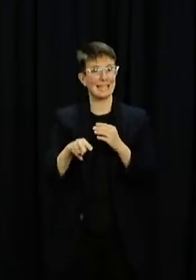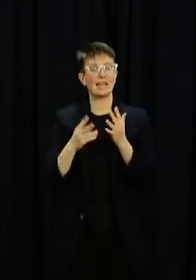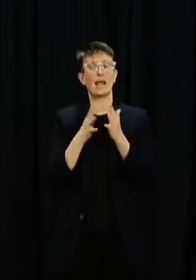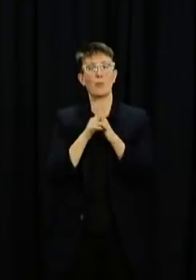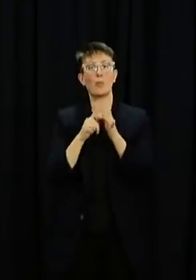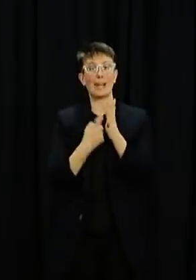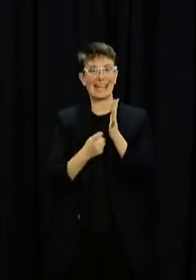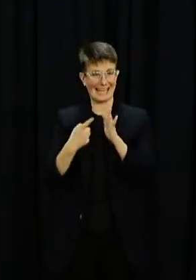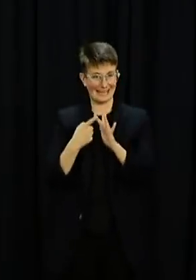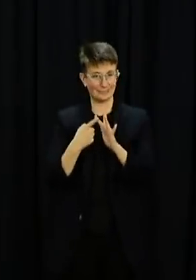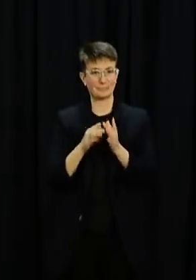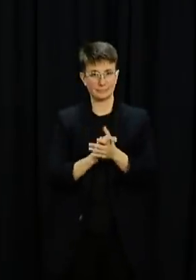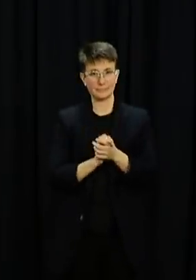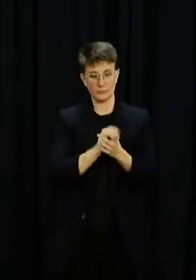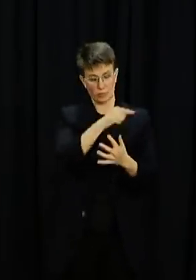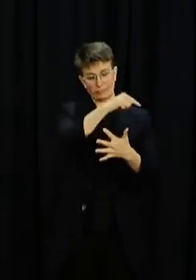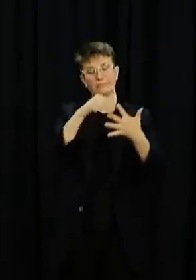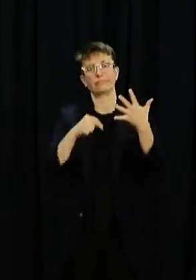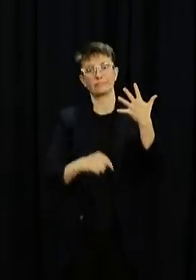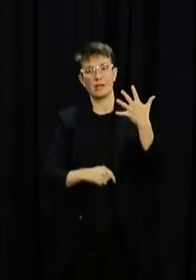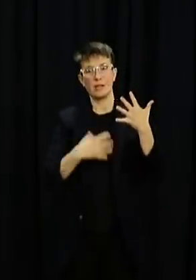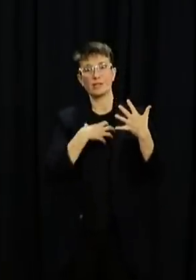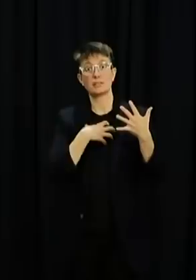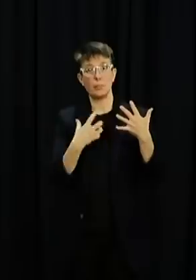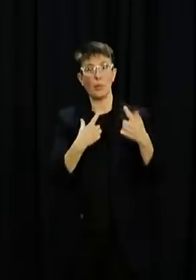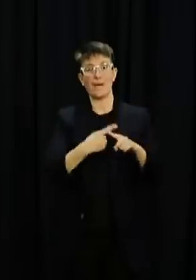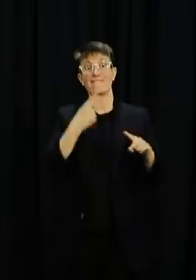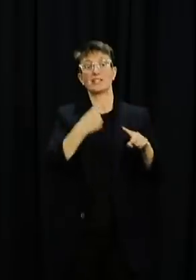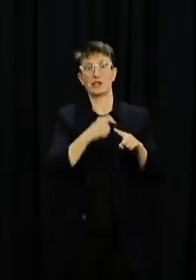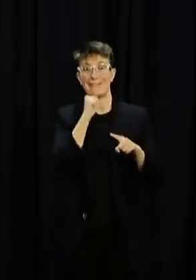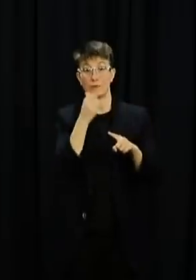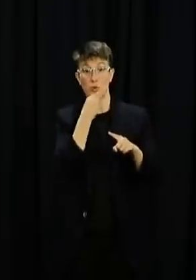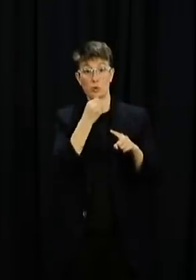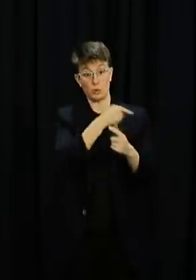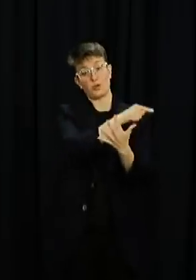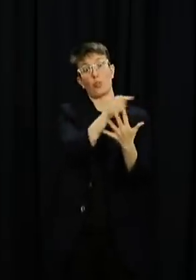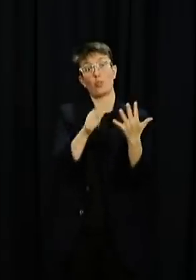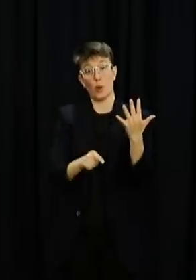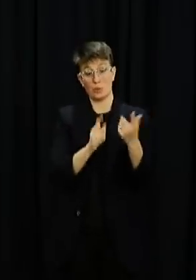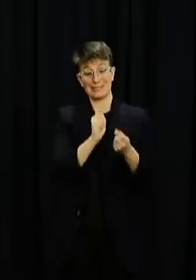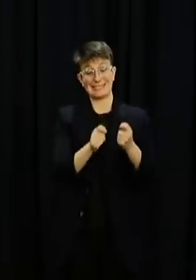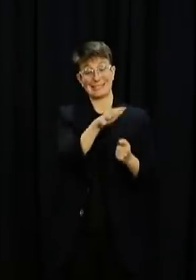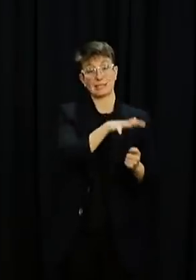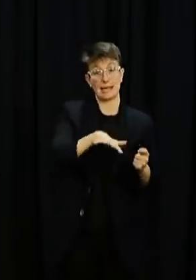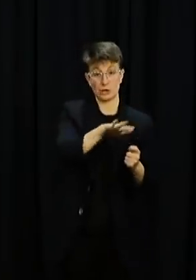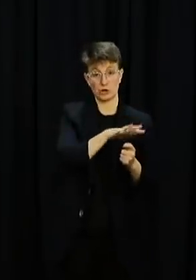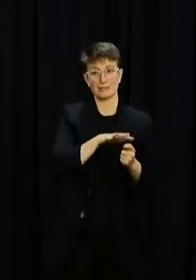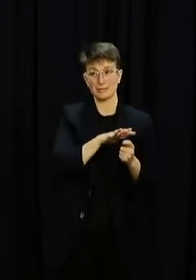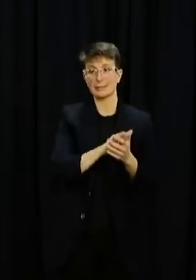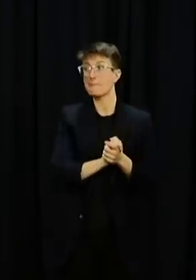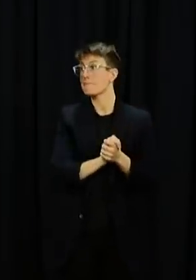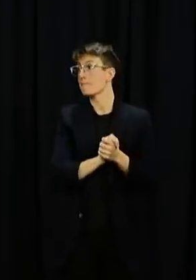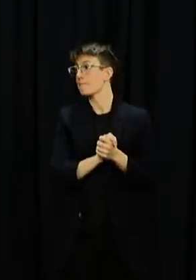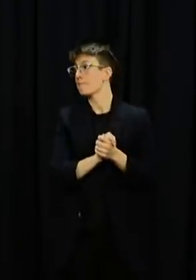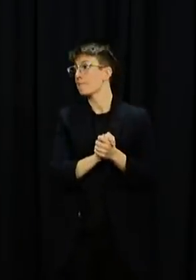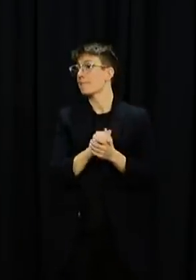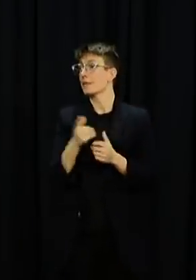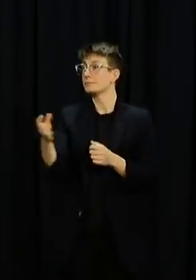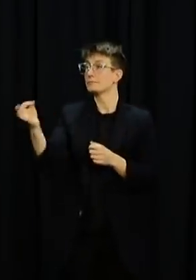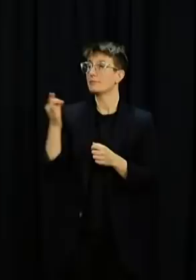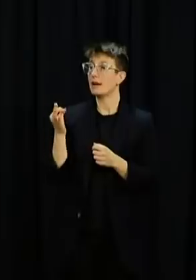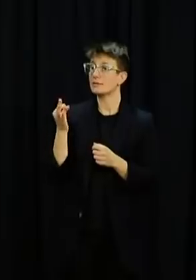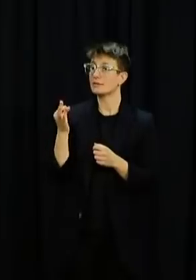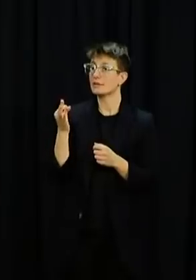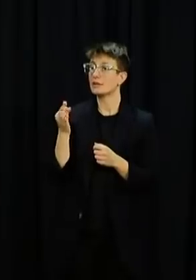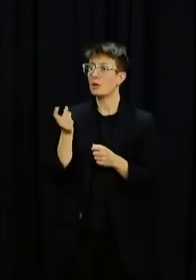efficient, however, if you use the testing stations that are available to you, and many of them operate as drive-throughs, which is a nice, safe way to do it. What's the timeline on getting results on